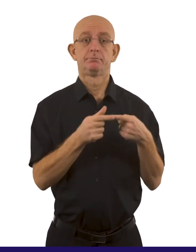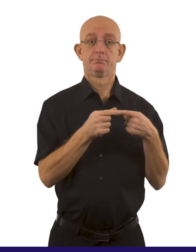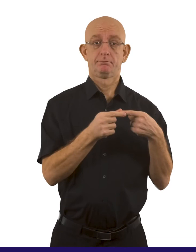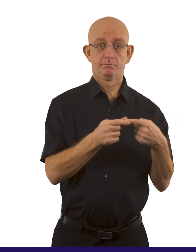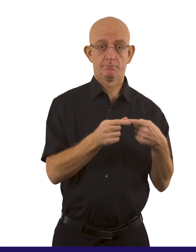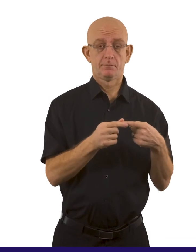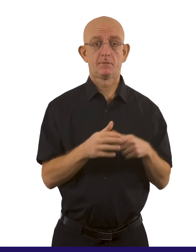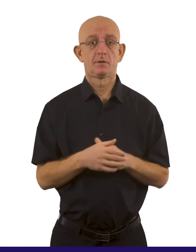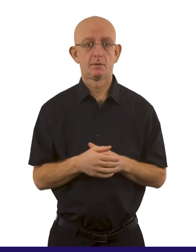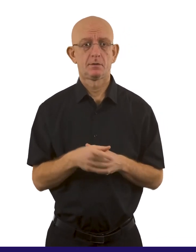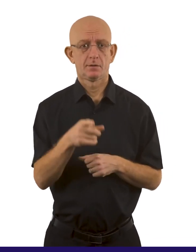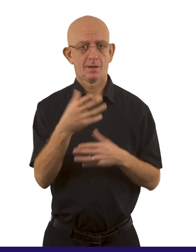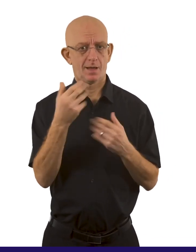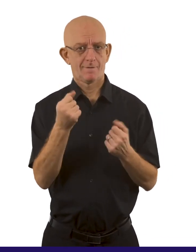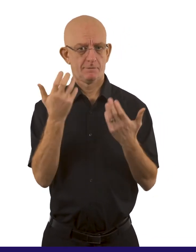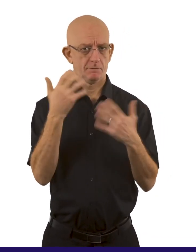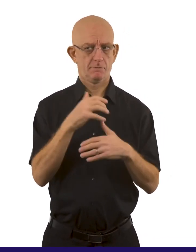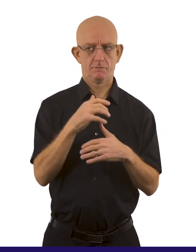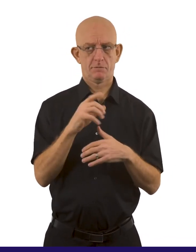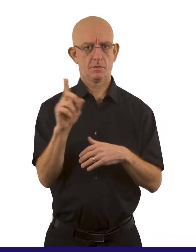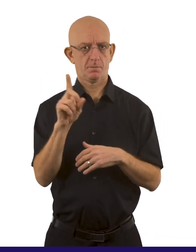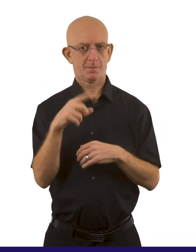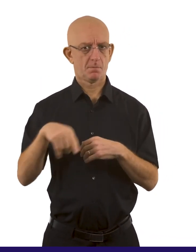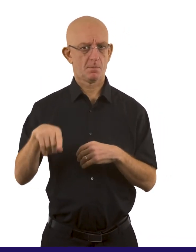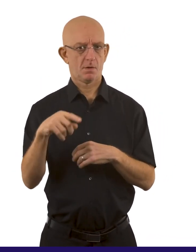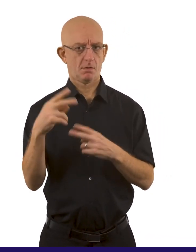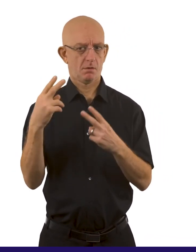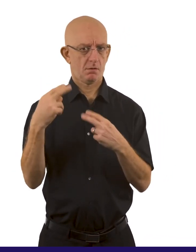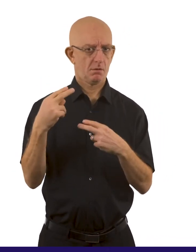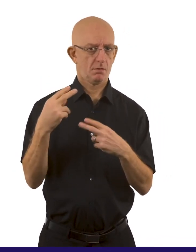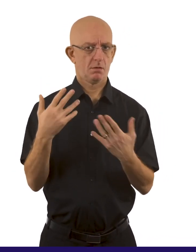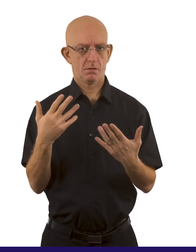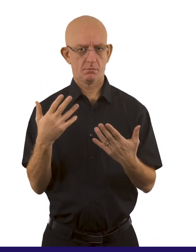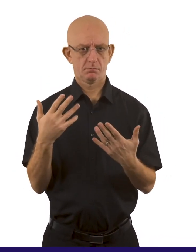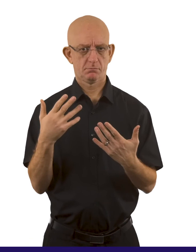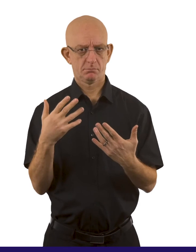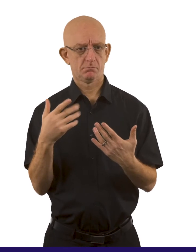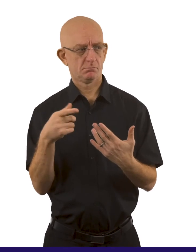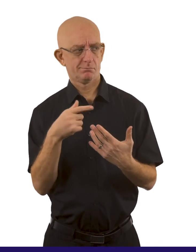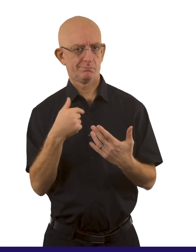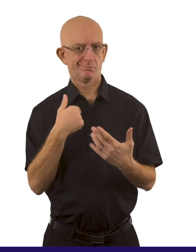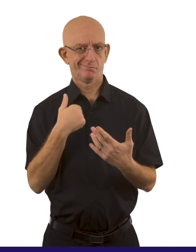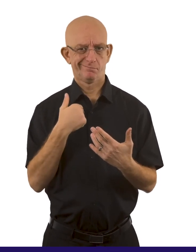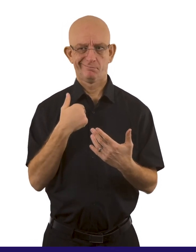Have concerns about other people's views of you ever stopped you from seeking education?